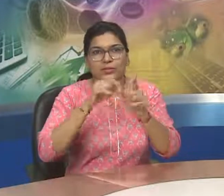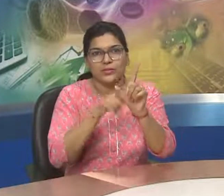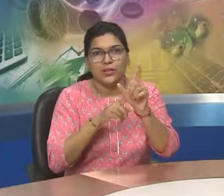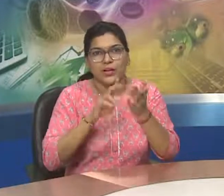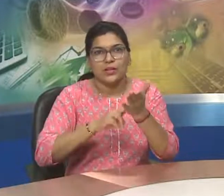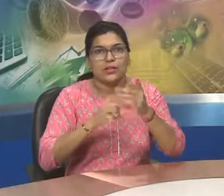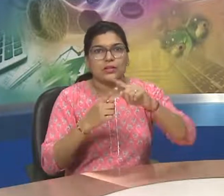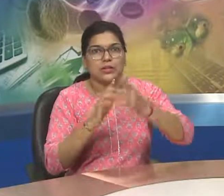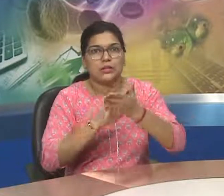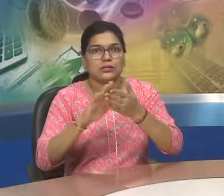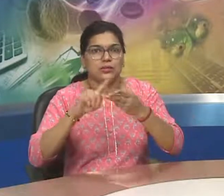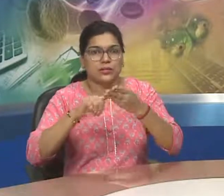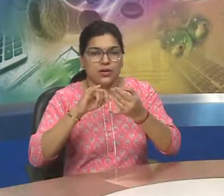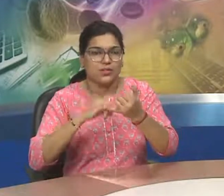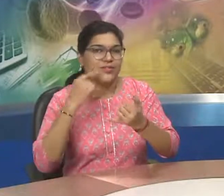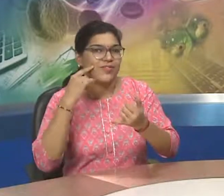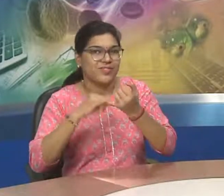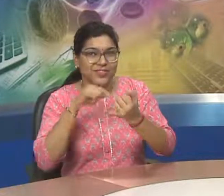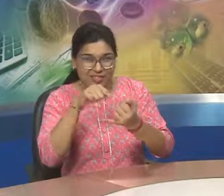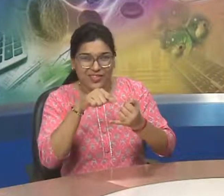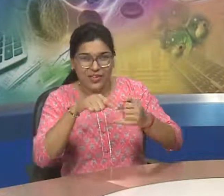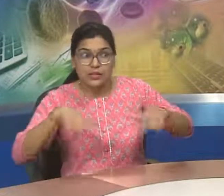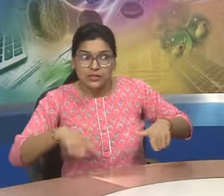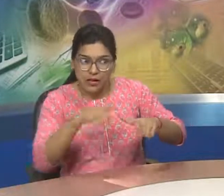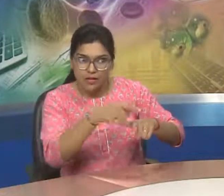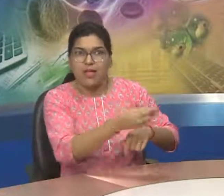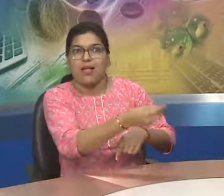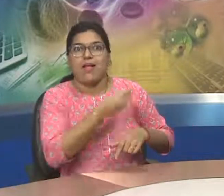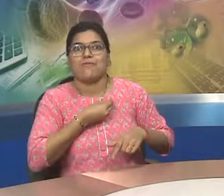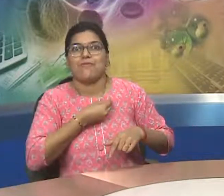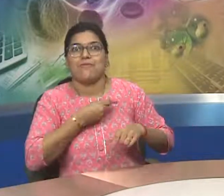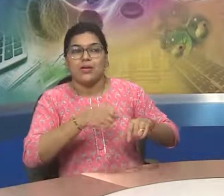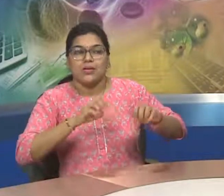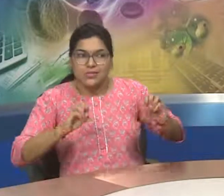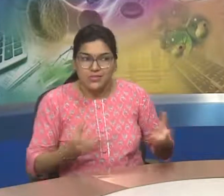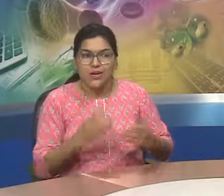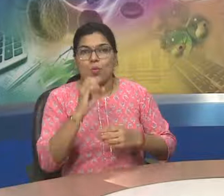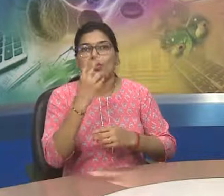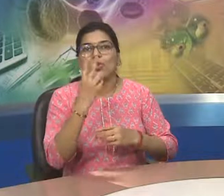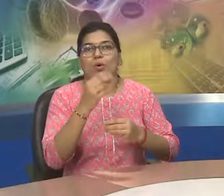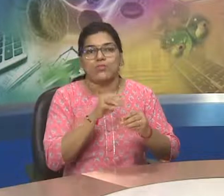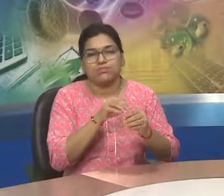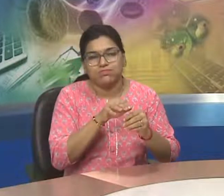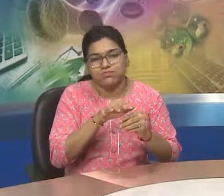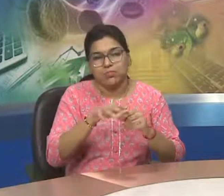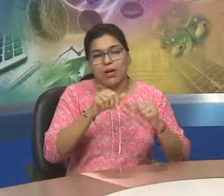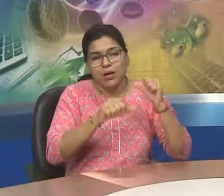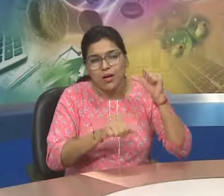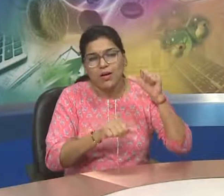by photosynthesis, it was taken out